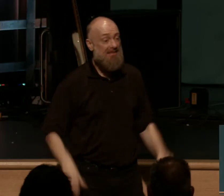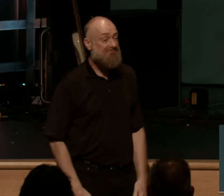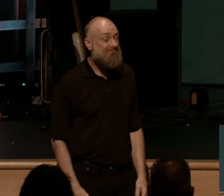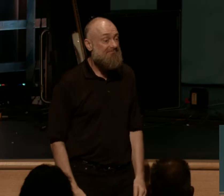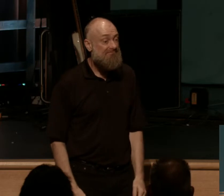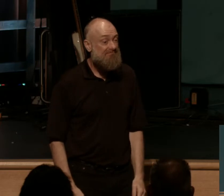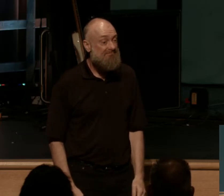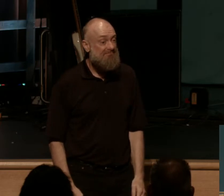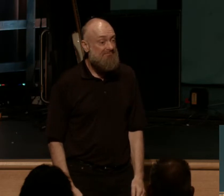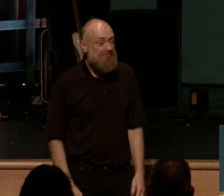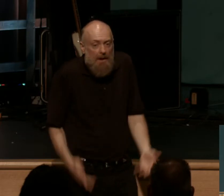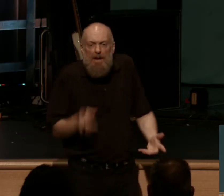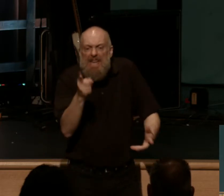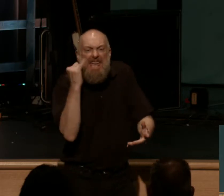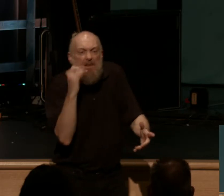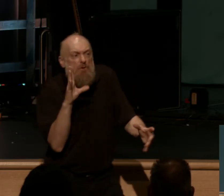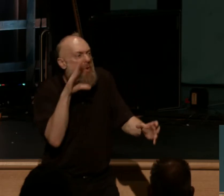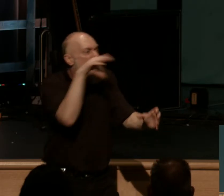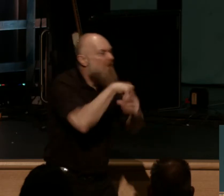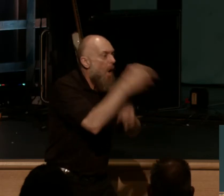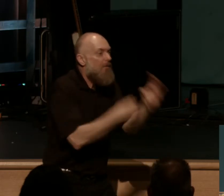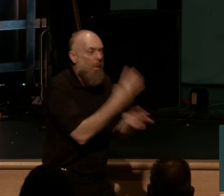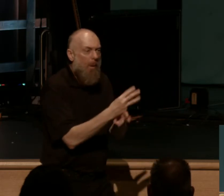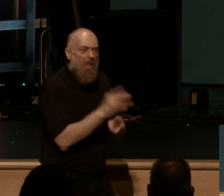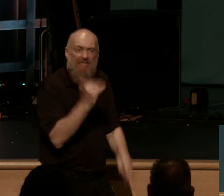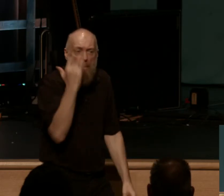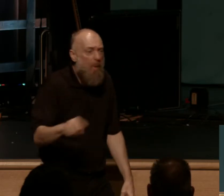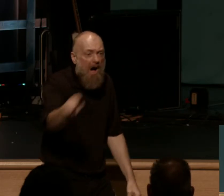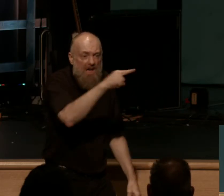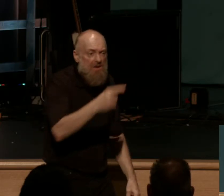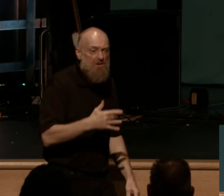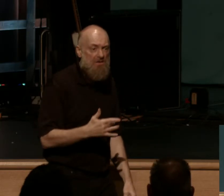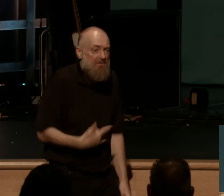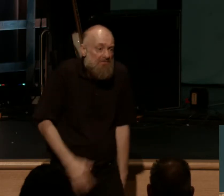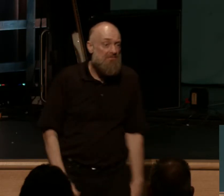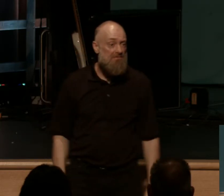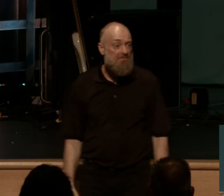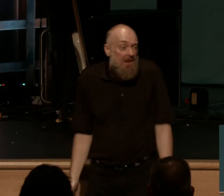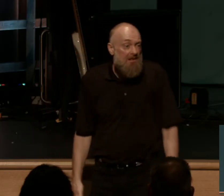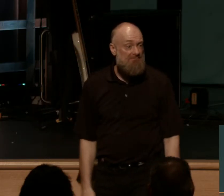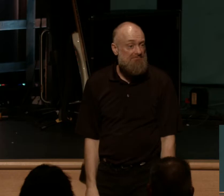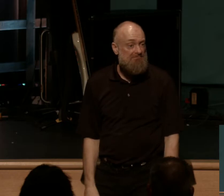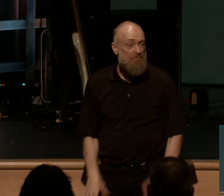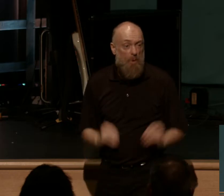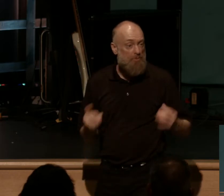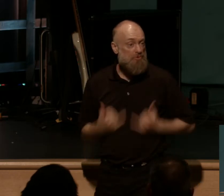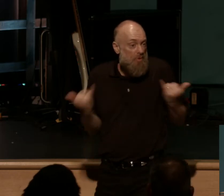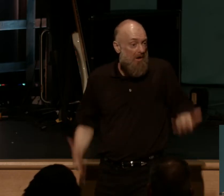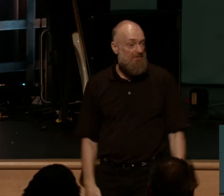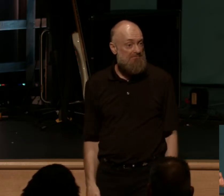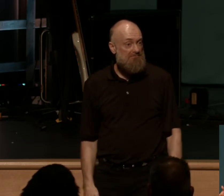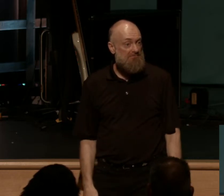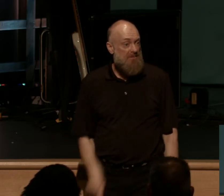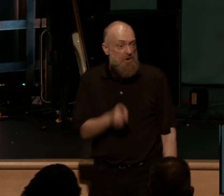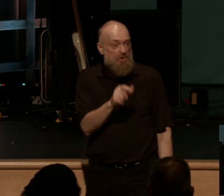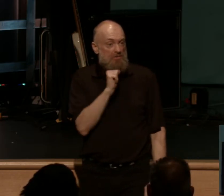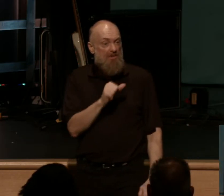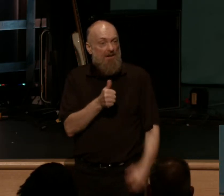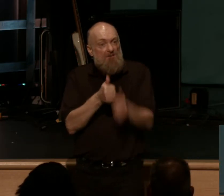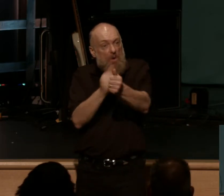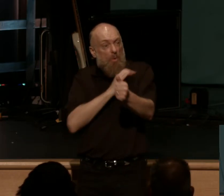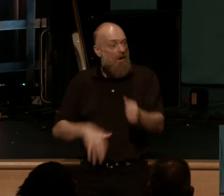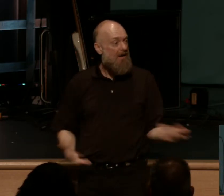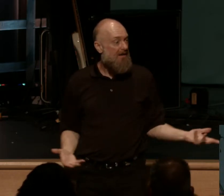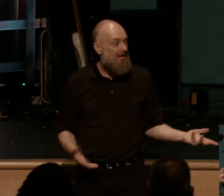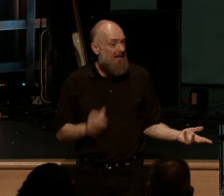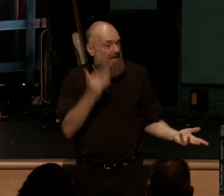lives with the world. No wonder there's no fear of God. No wonder there's no affection. No wonder there's no joy. No wonder there's no pursuit of Christ.